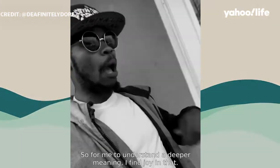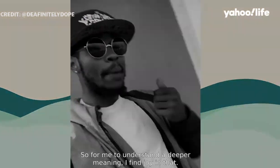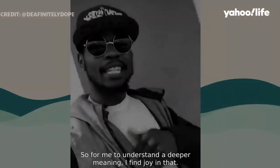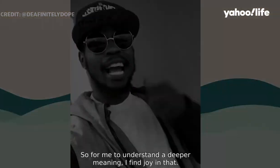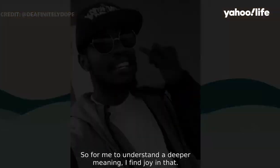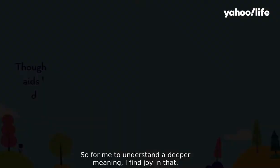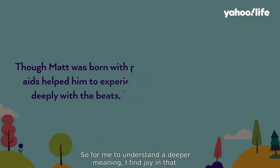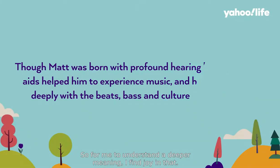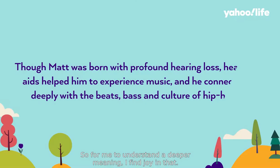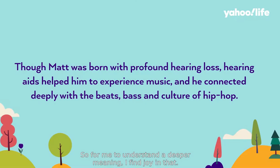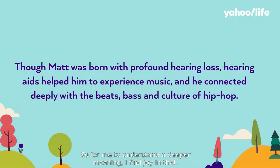in that.